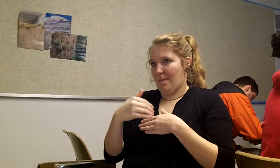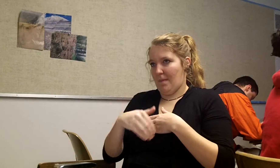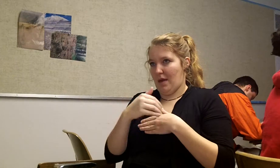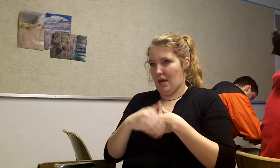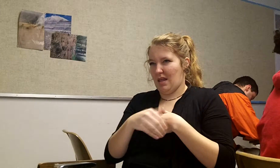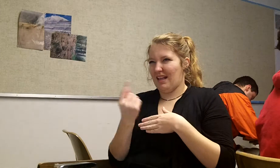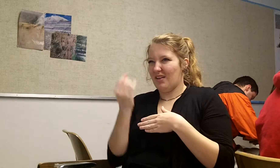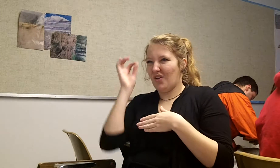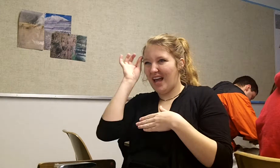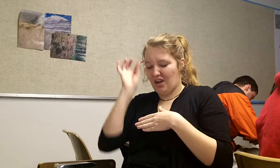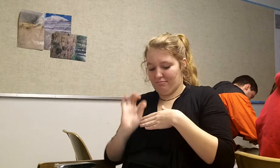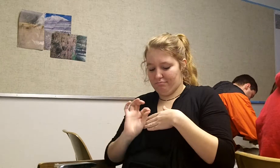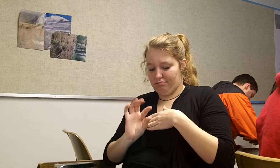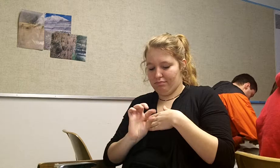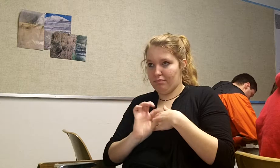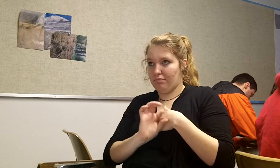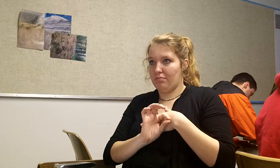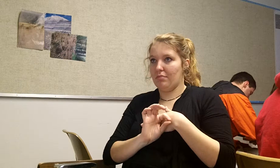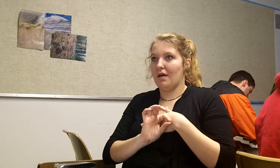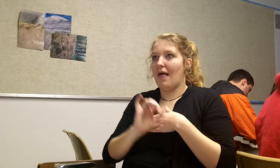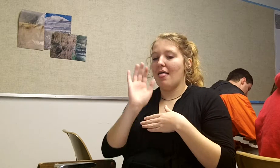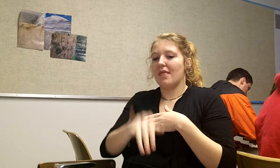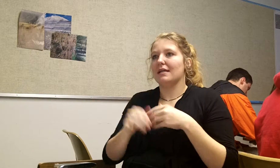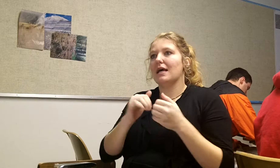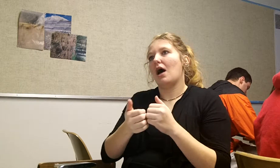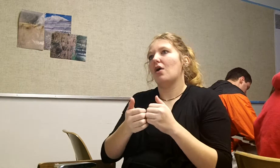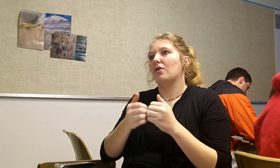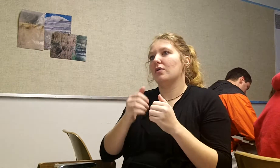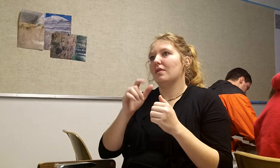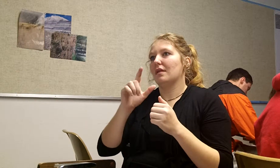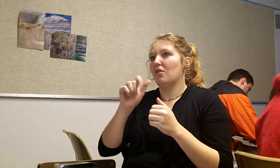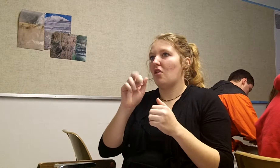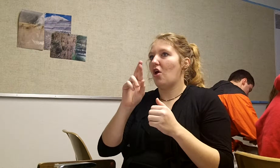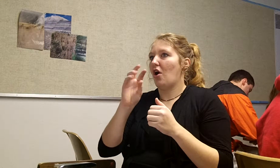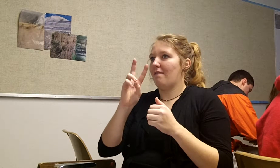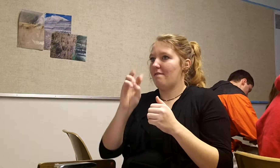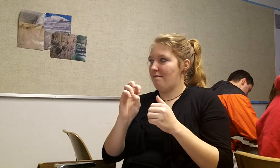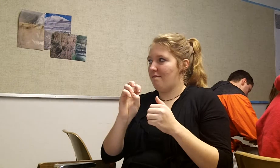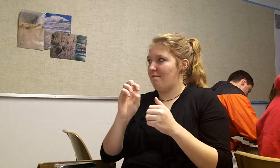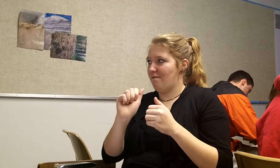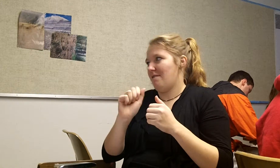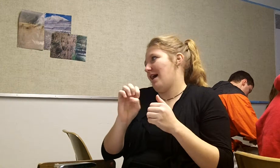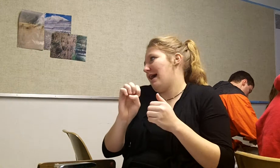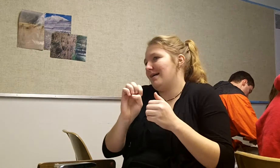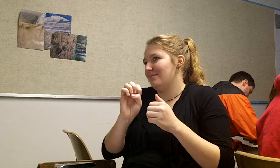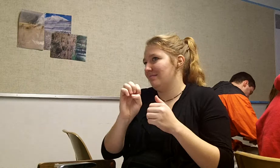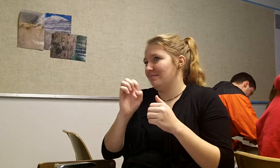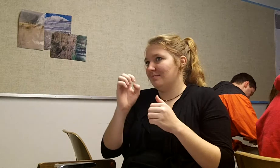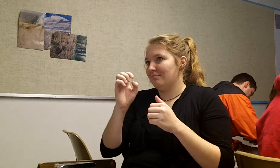This is how the larvae is supposed to look. This is a hedgehog mutant larvae, so you can sort of see where the name came from.